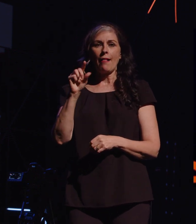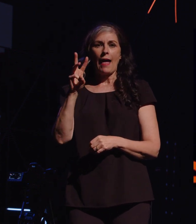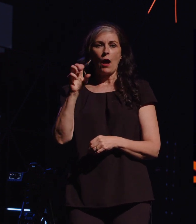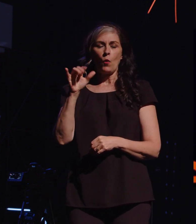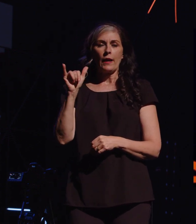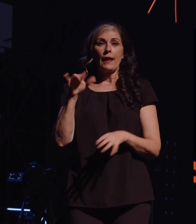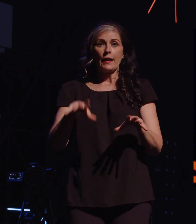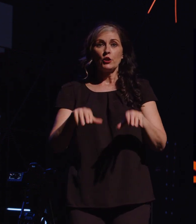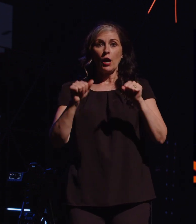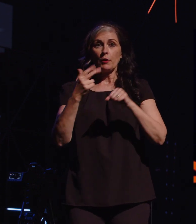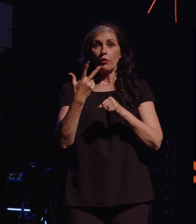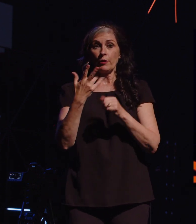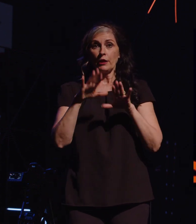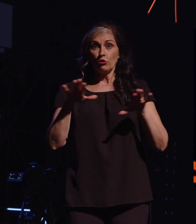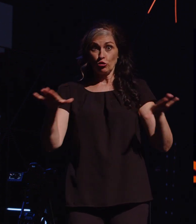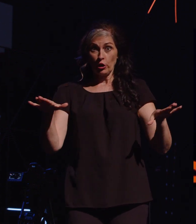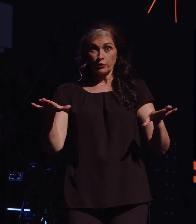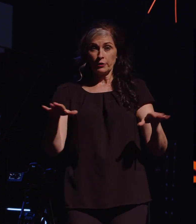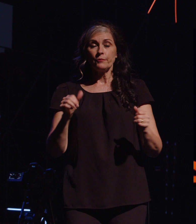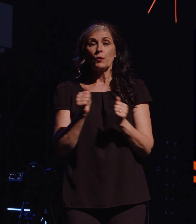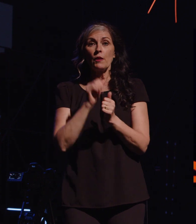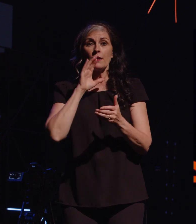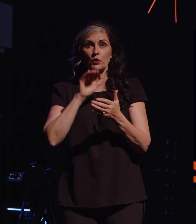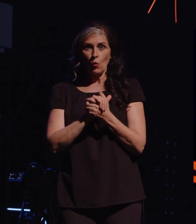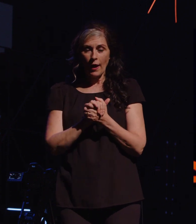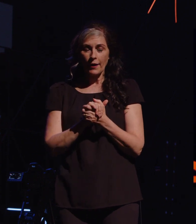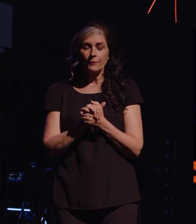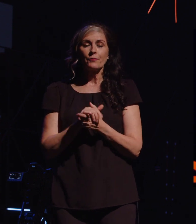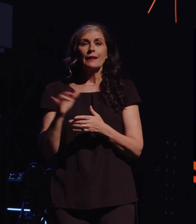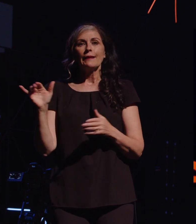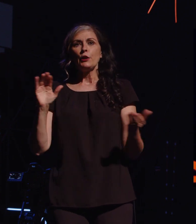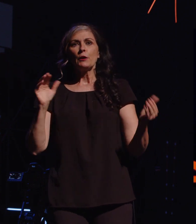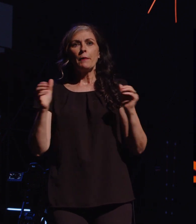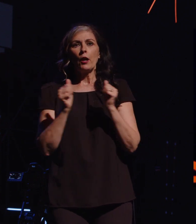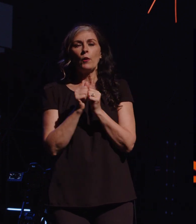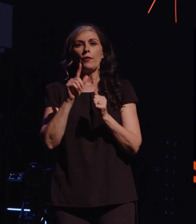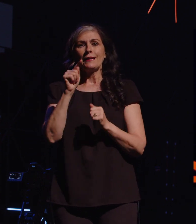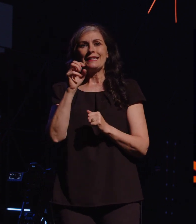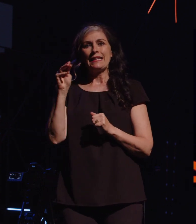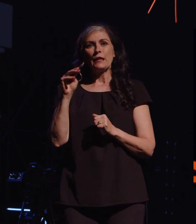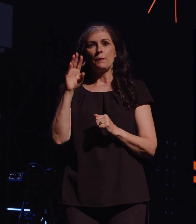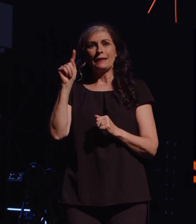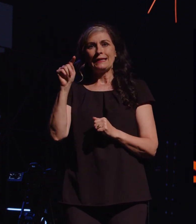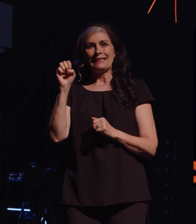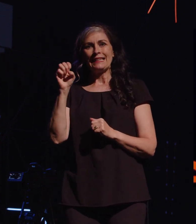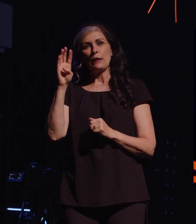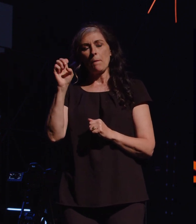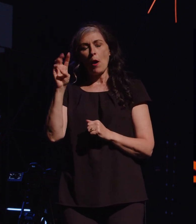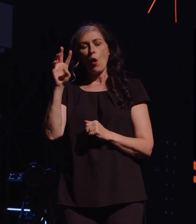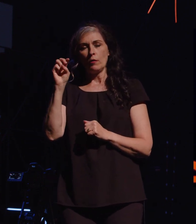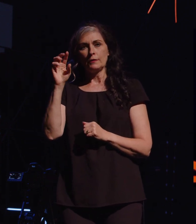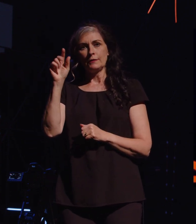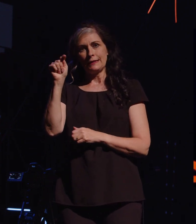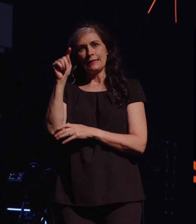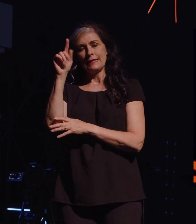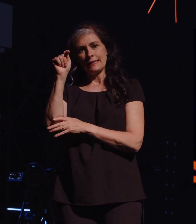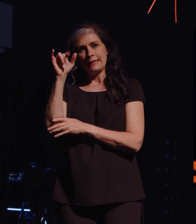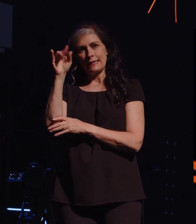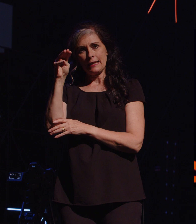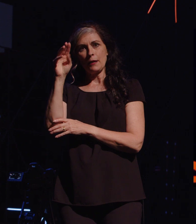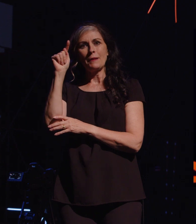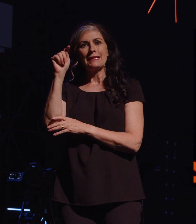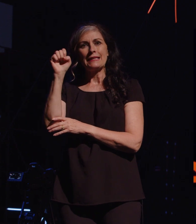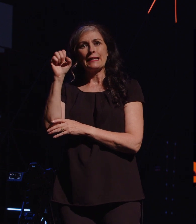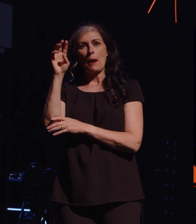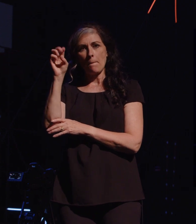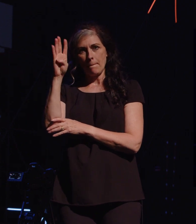wife, Becca, of course, because he's Kellen Hirodo and like Tim Tebow. He works at a school and with orphanages, like I said, Tim Tebow.